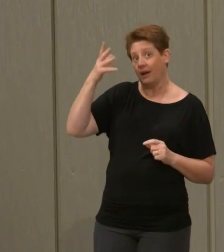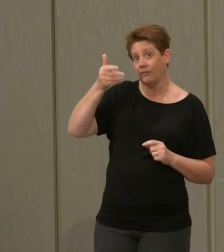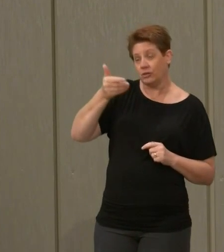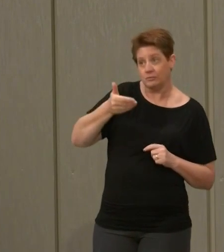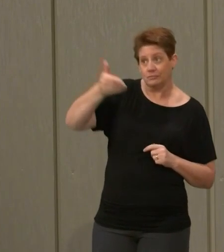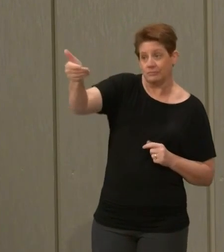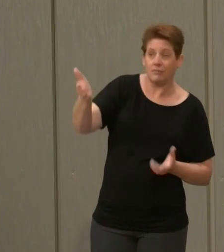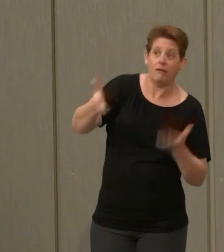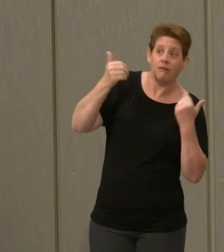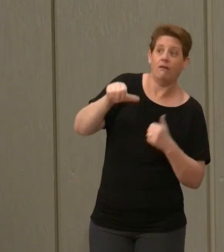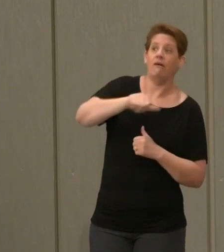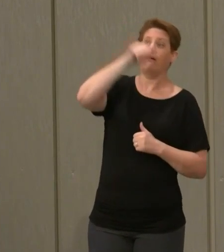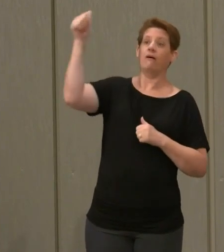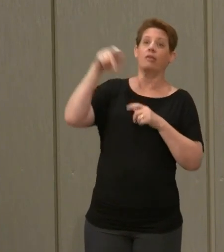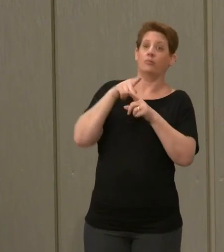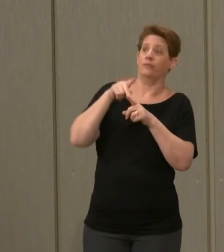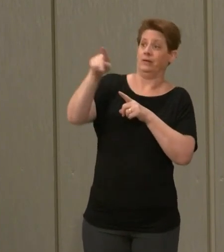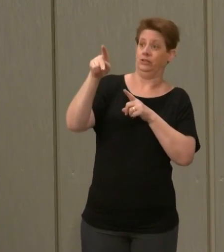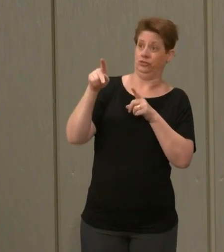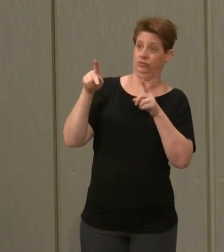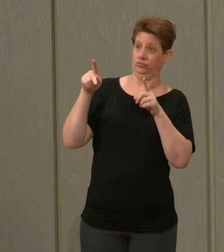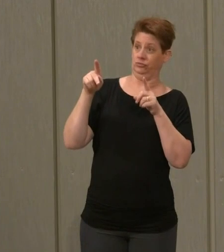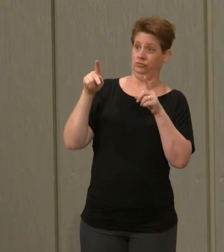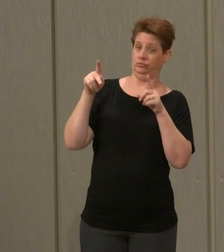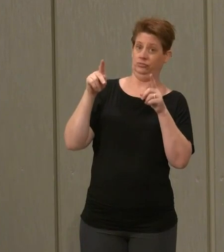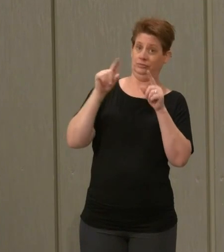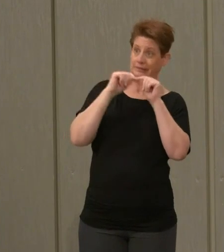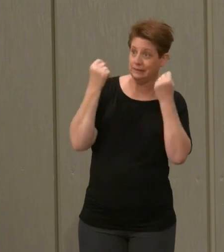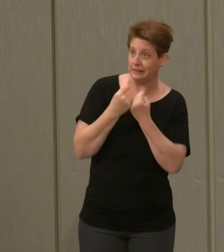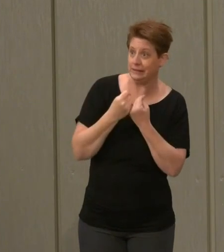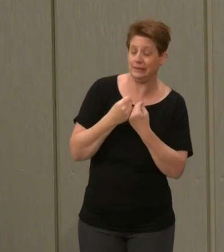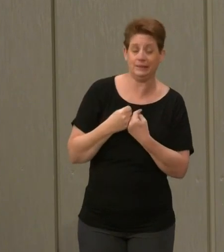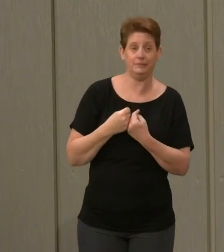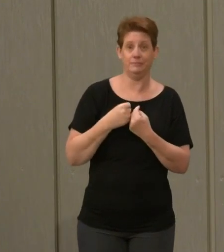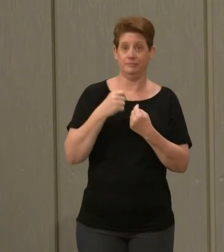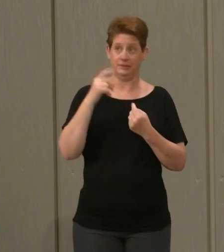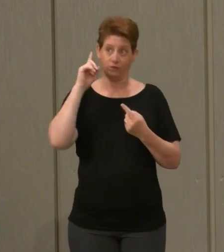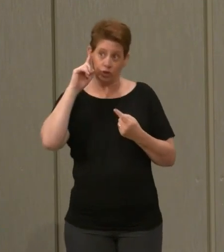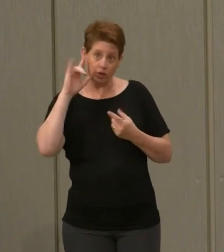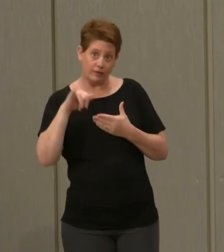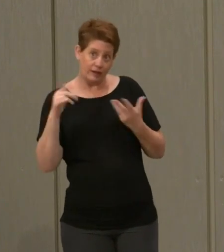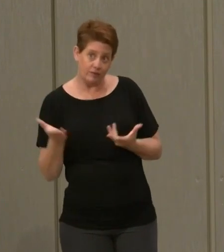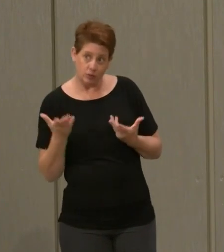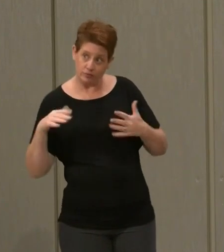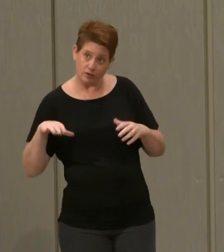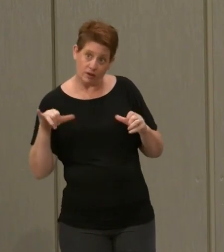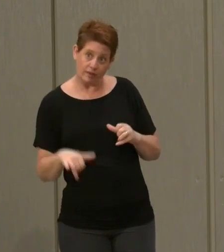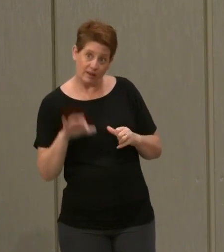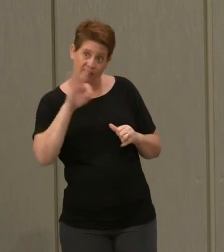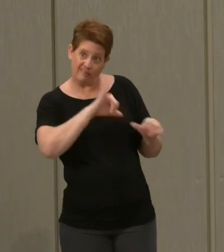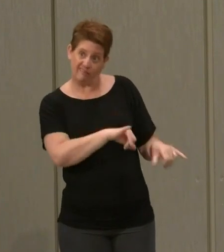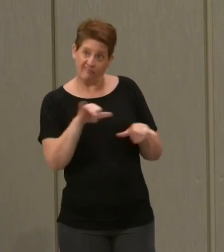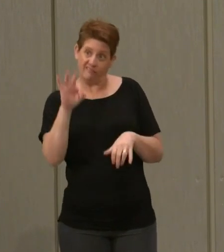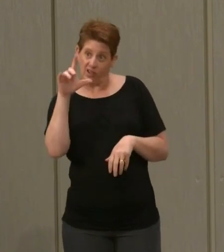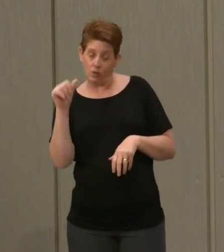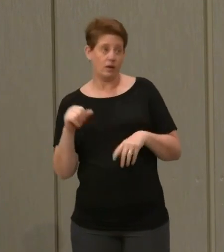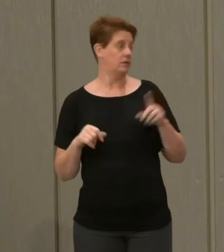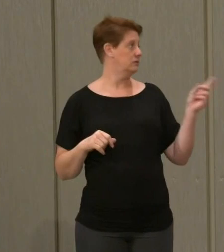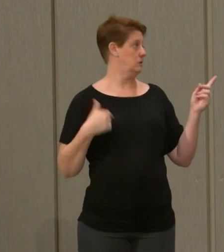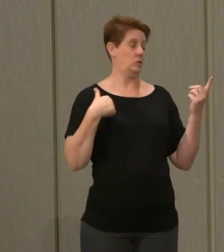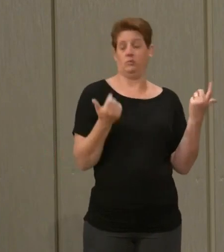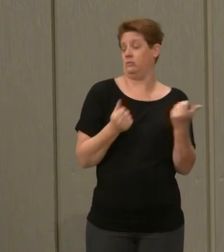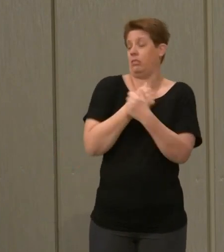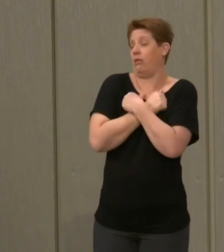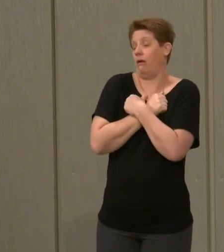that? Are you considering that with the football stadiums you have in the state? We would love to be able to do that. That's something that that this group and others